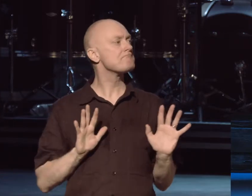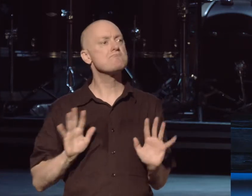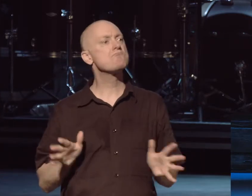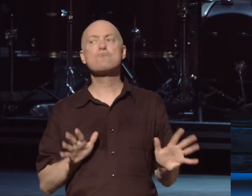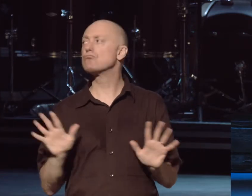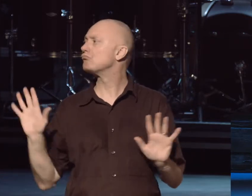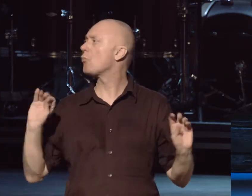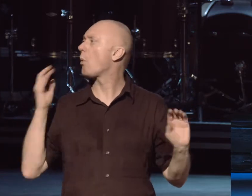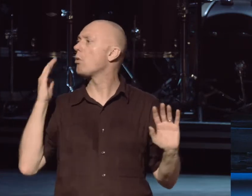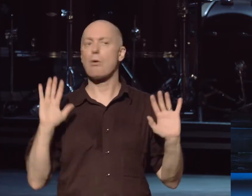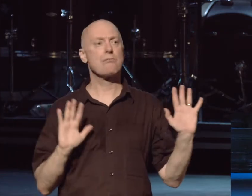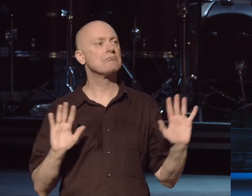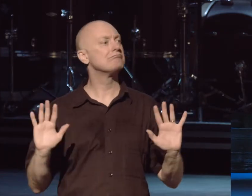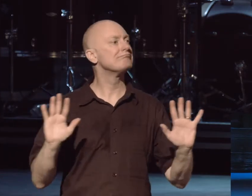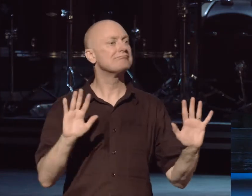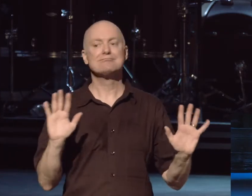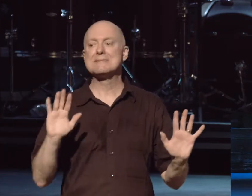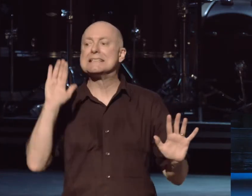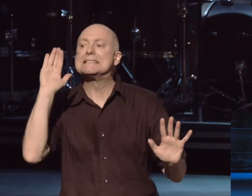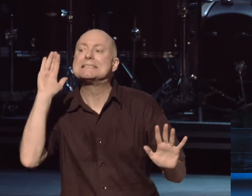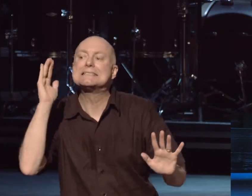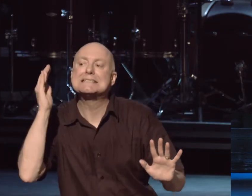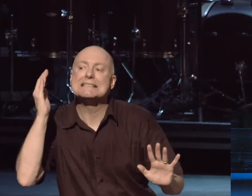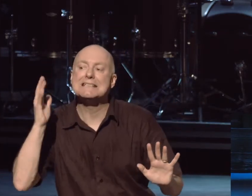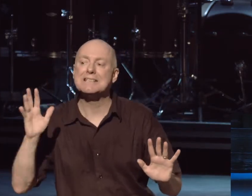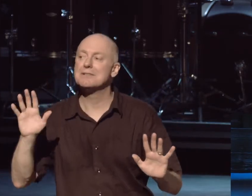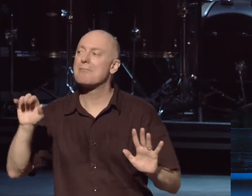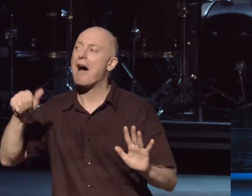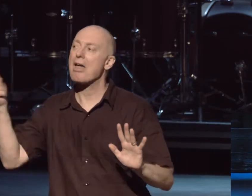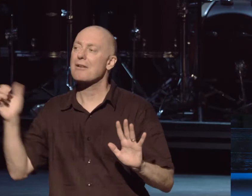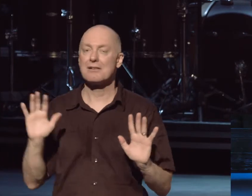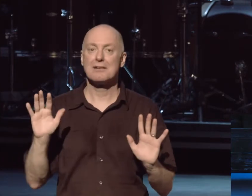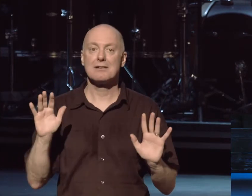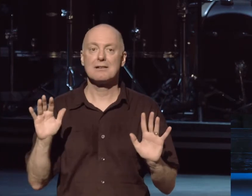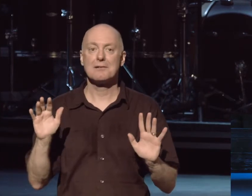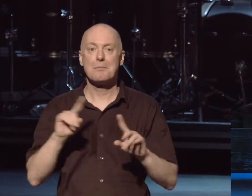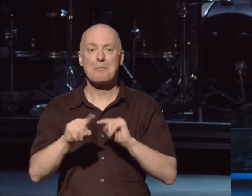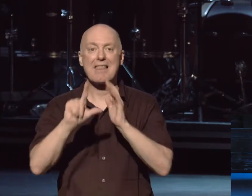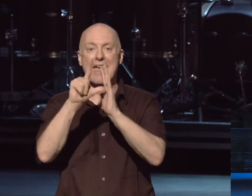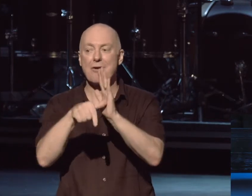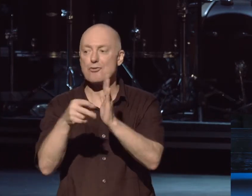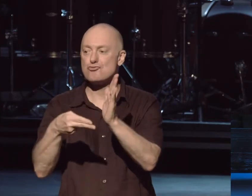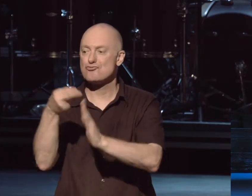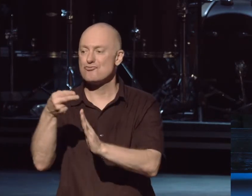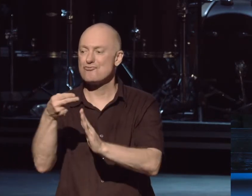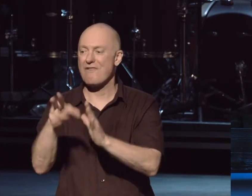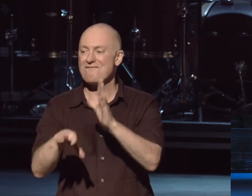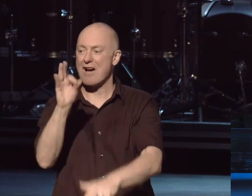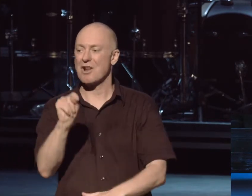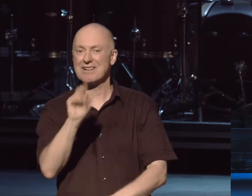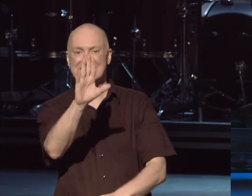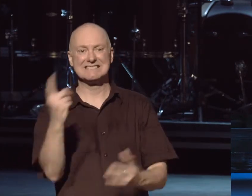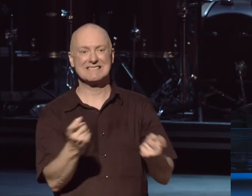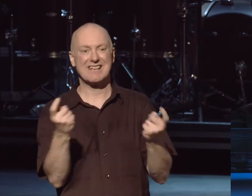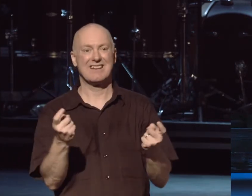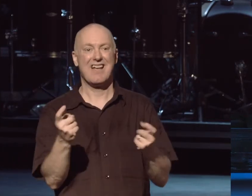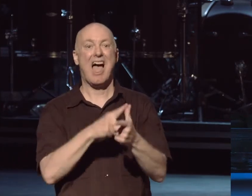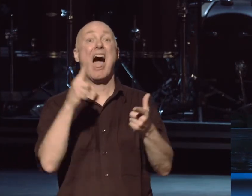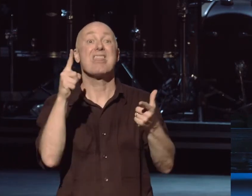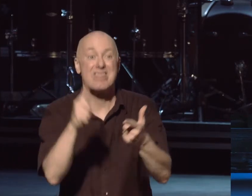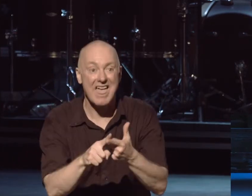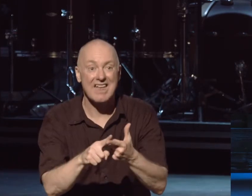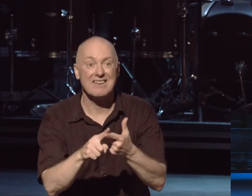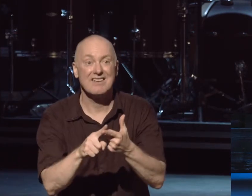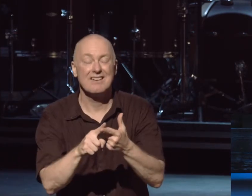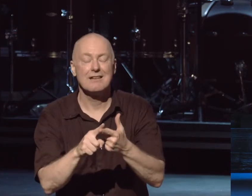and this plan of making it seem something that it wasn't, but in the end, truth caught up to him, and the reality of what he